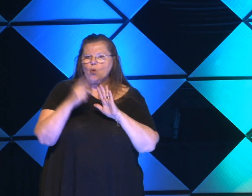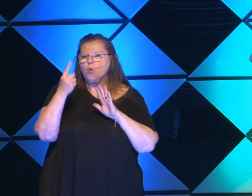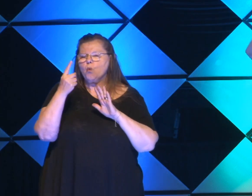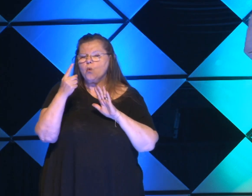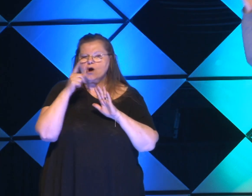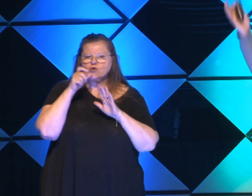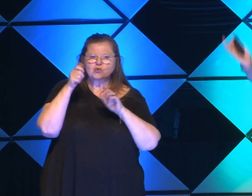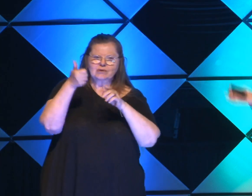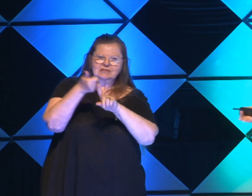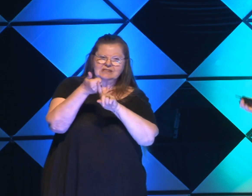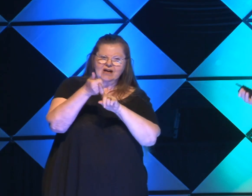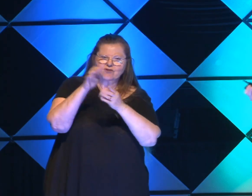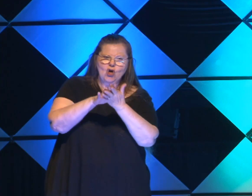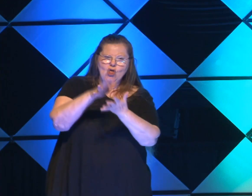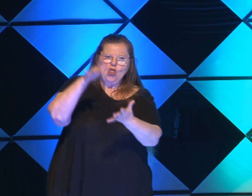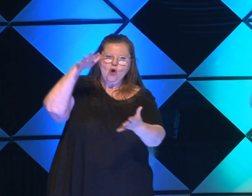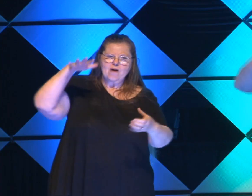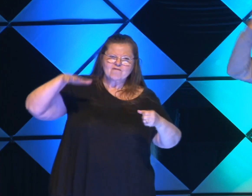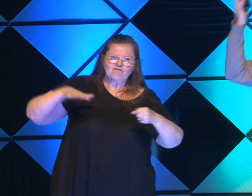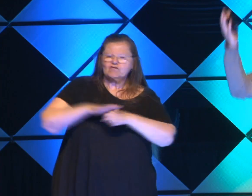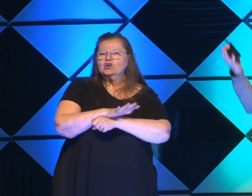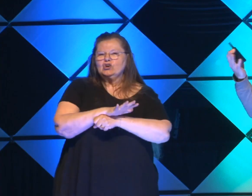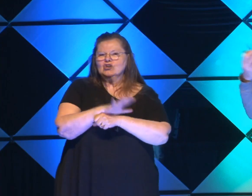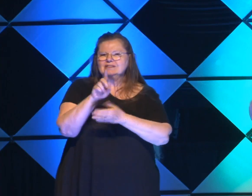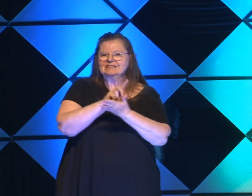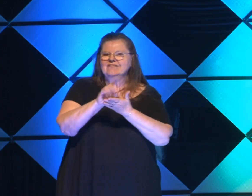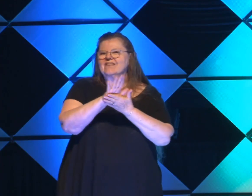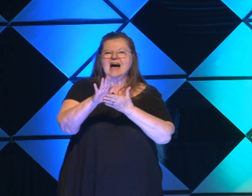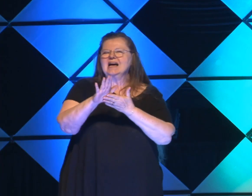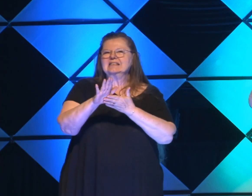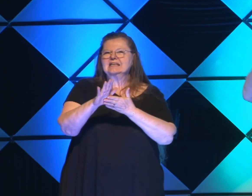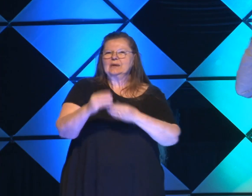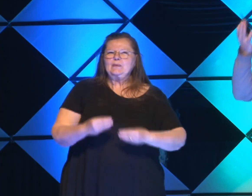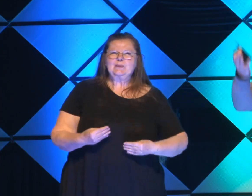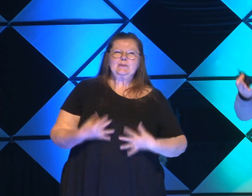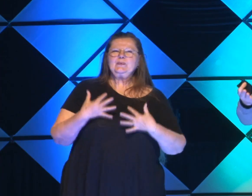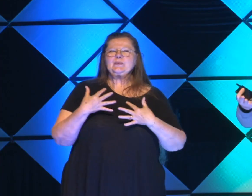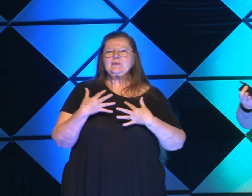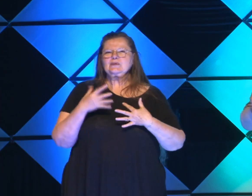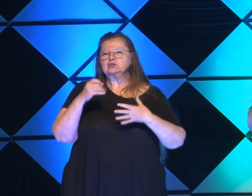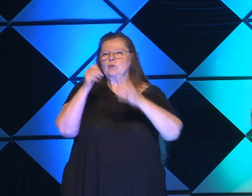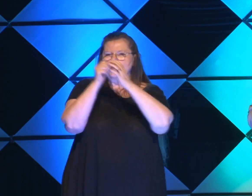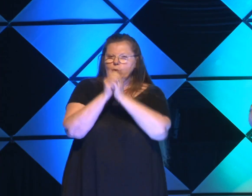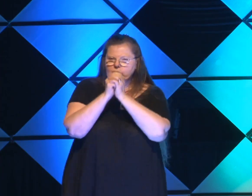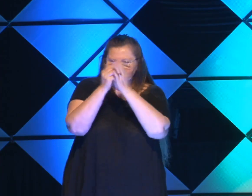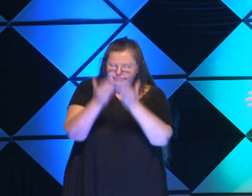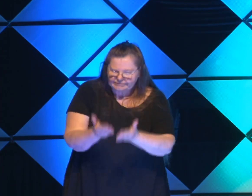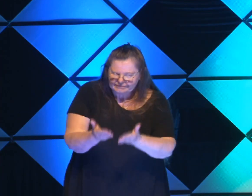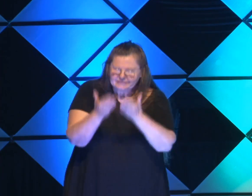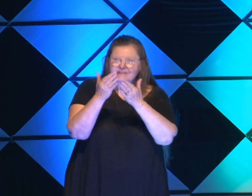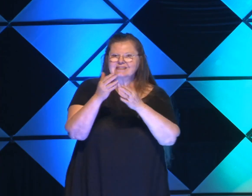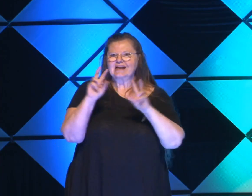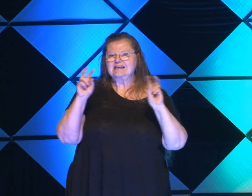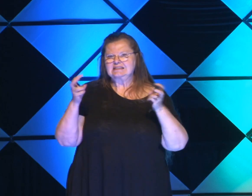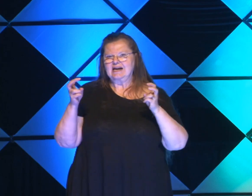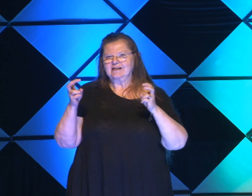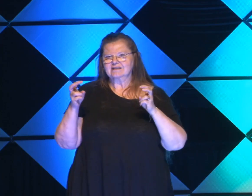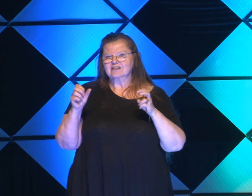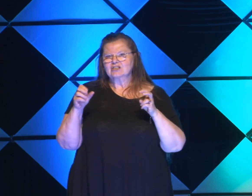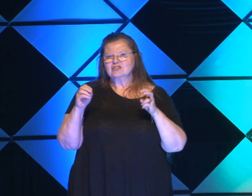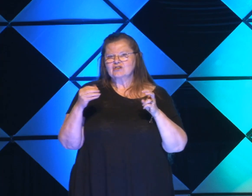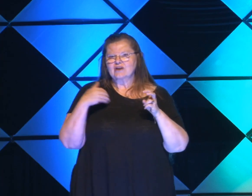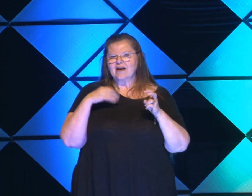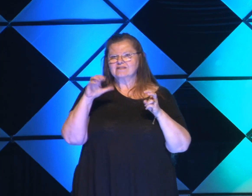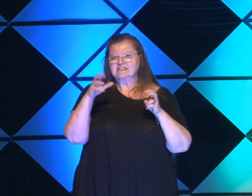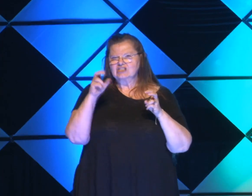is filled with glory, who is divinely inspired, almost one who should be worshiped. It's like a title. So you have